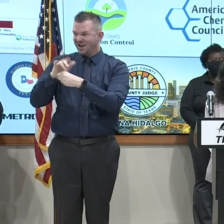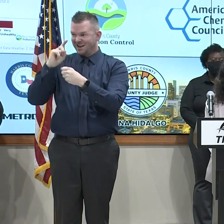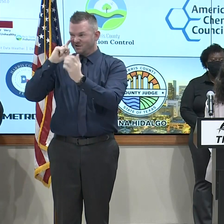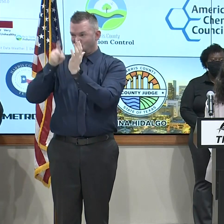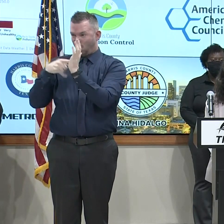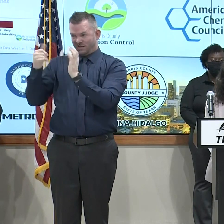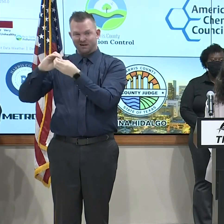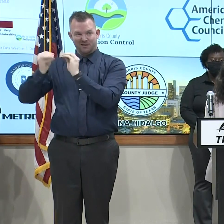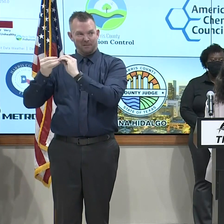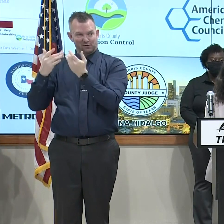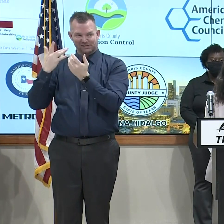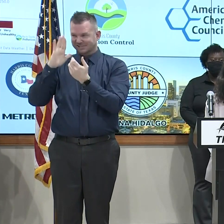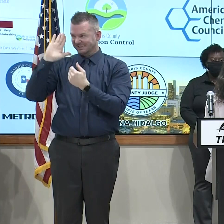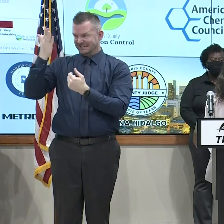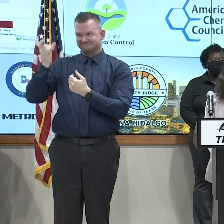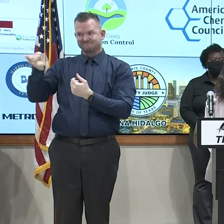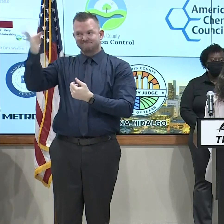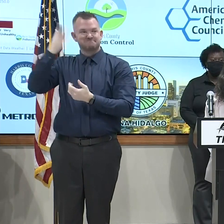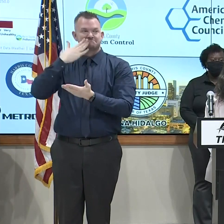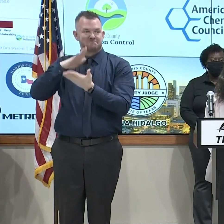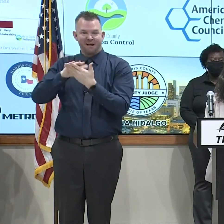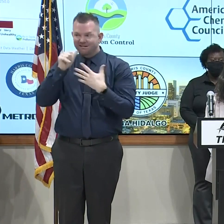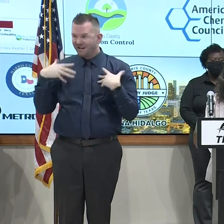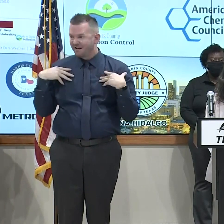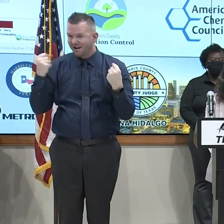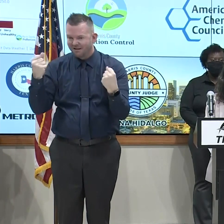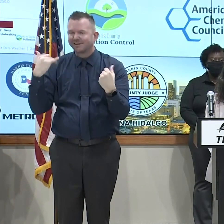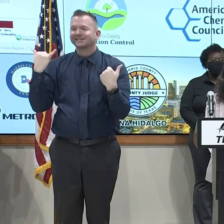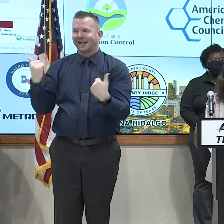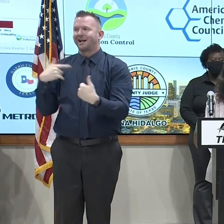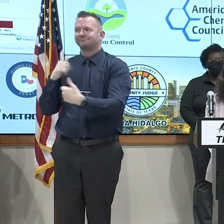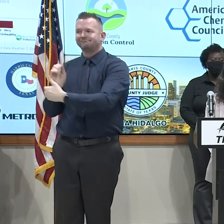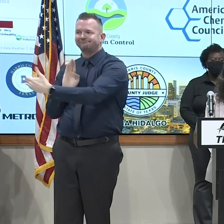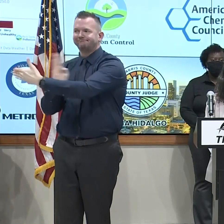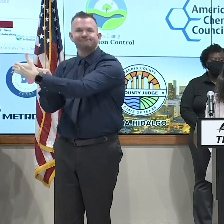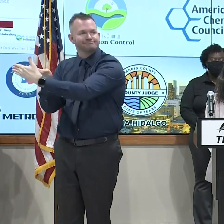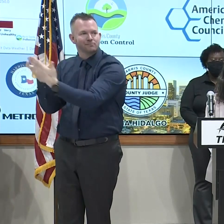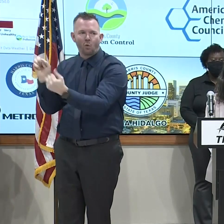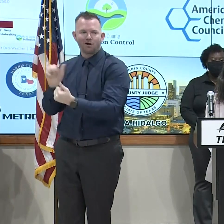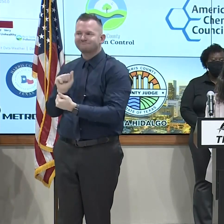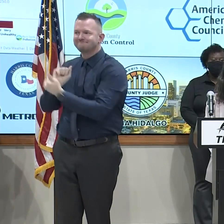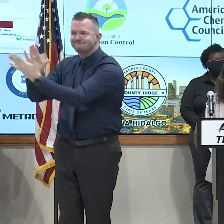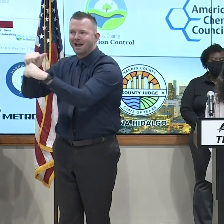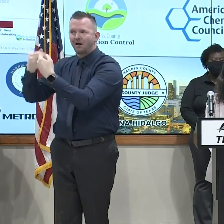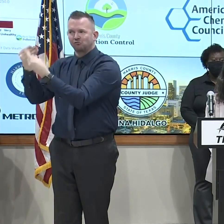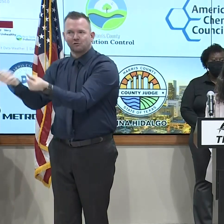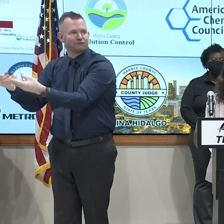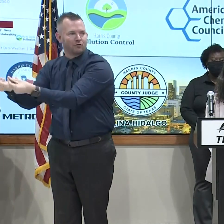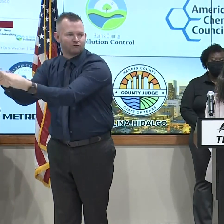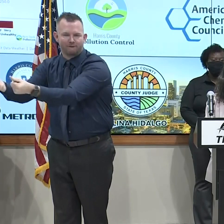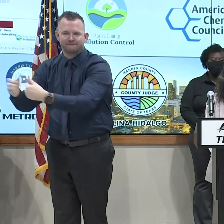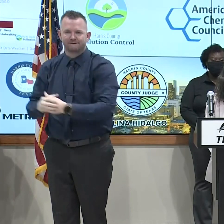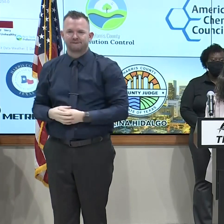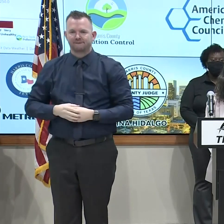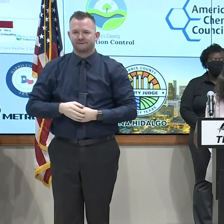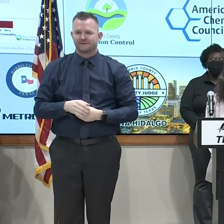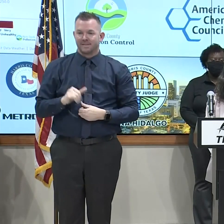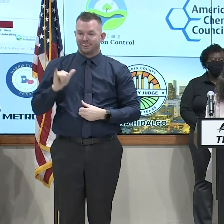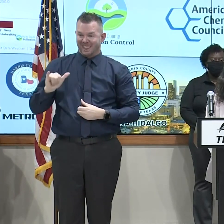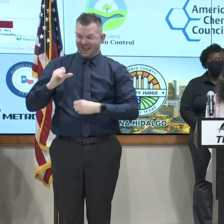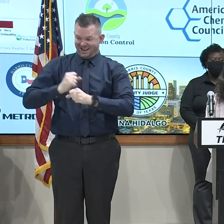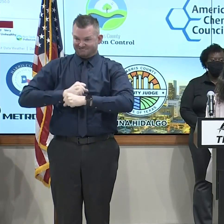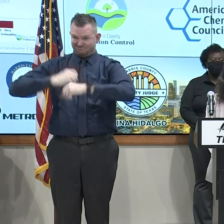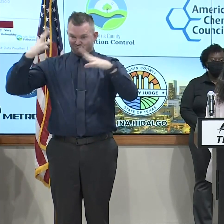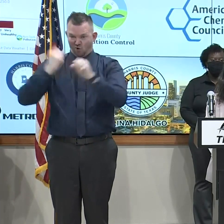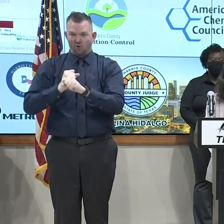taken proactive steps, like lawsuits against Watson Manufacturing and Grinding following the explosion that caused 3 fatalities in